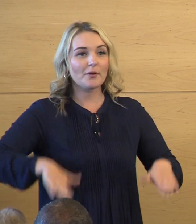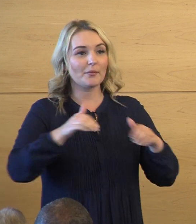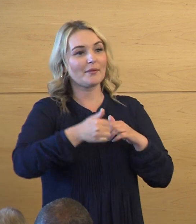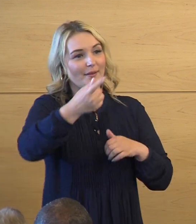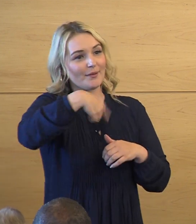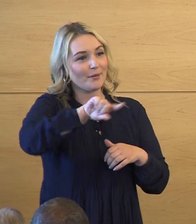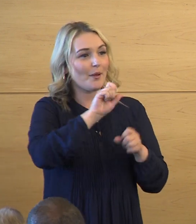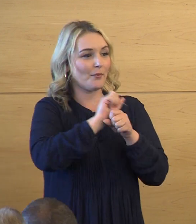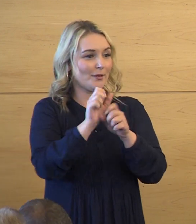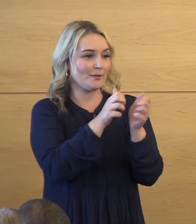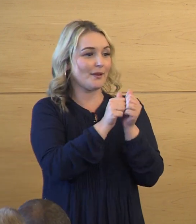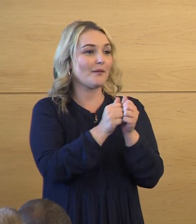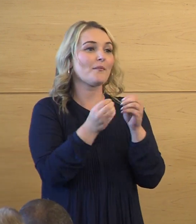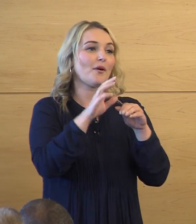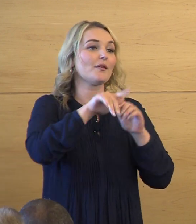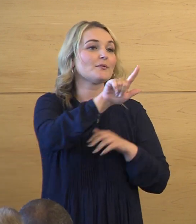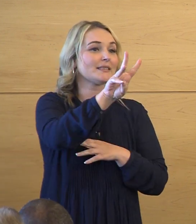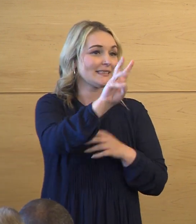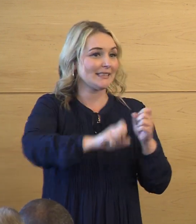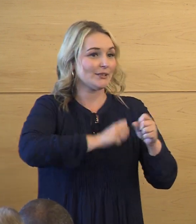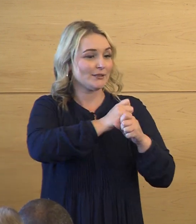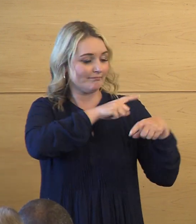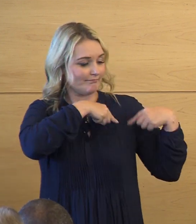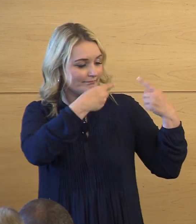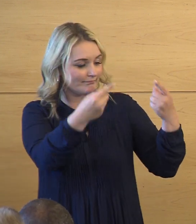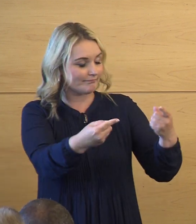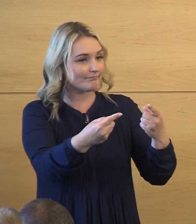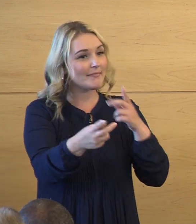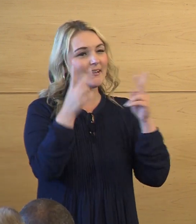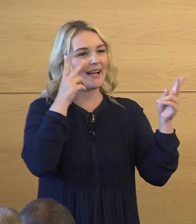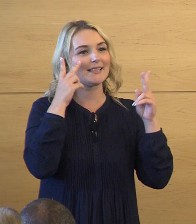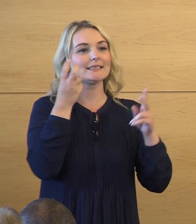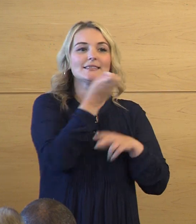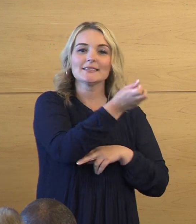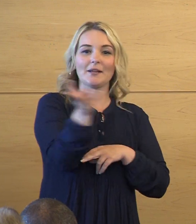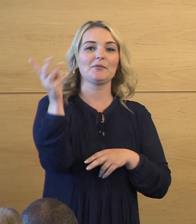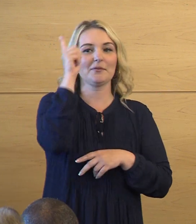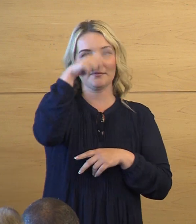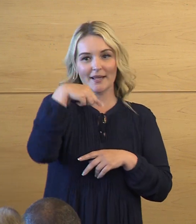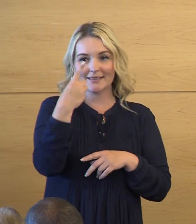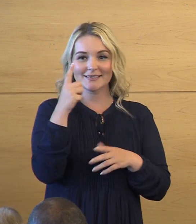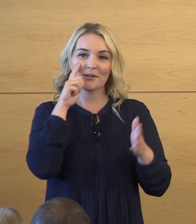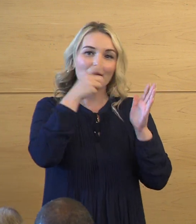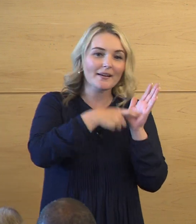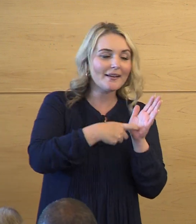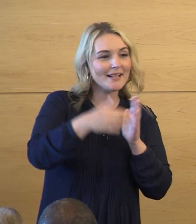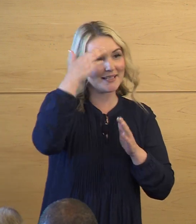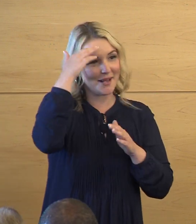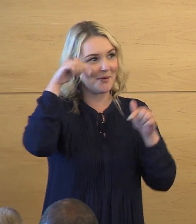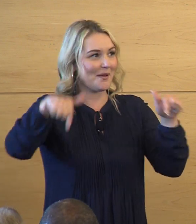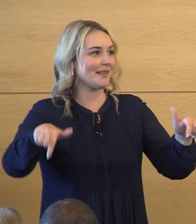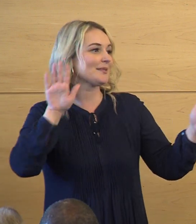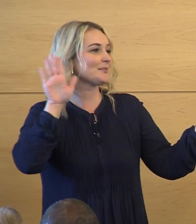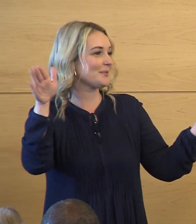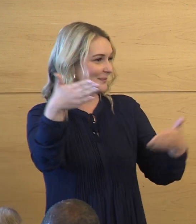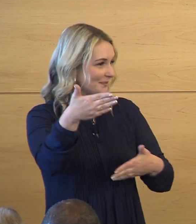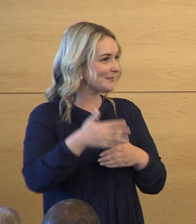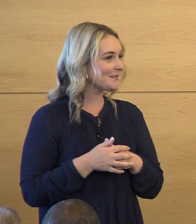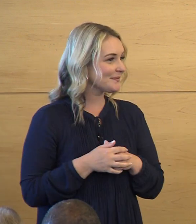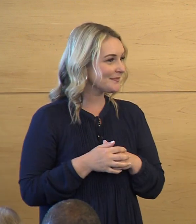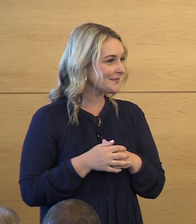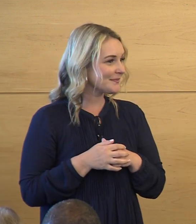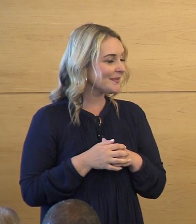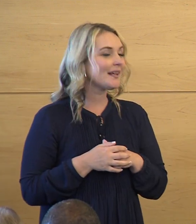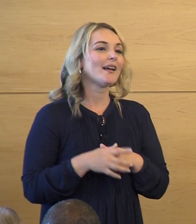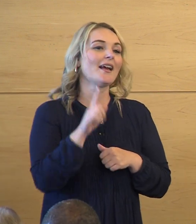than 26 years. I see many, many faces, as I said, that I recognize and know in this room, and you've helped define